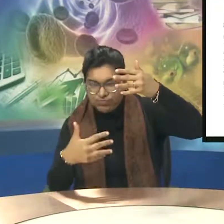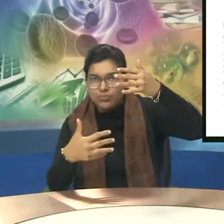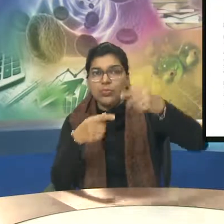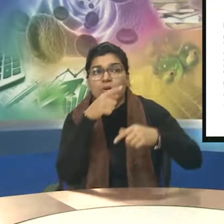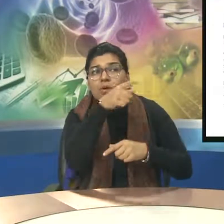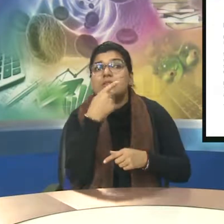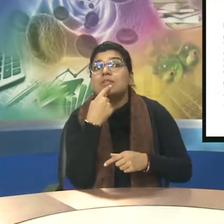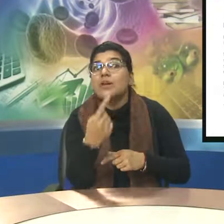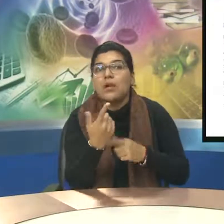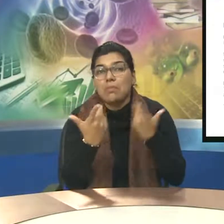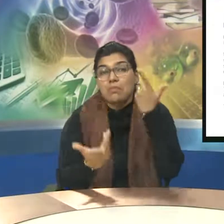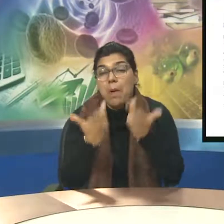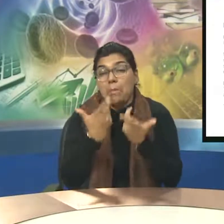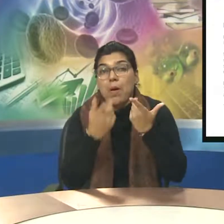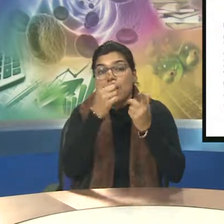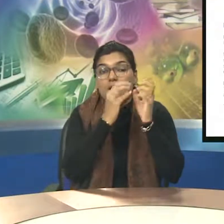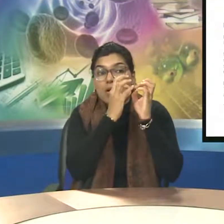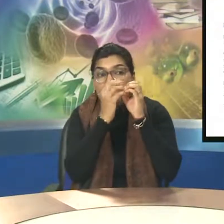on the mouse.